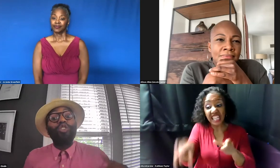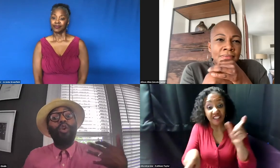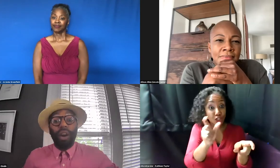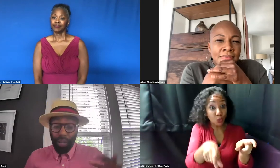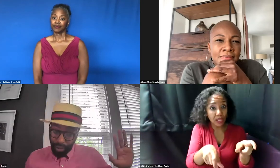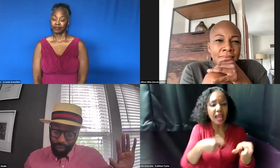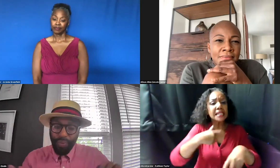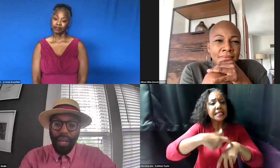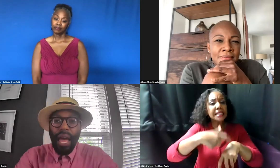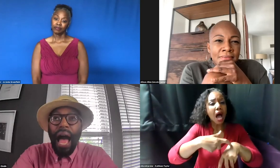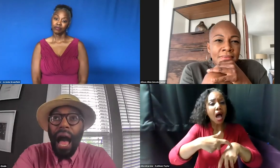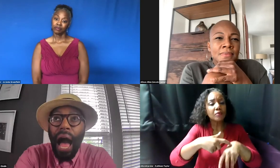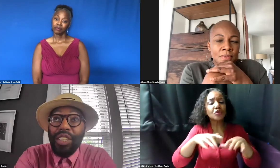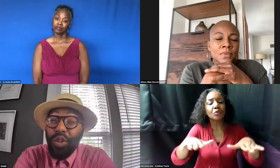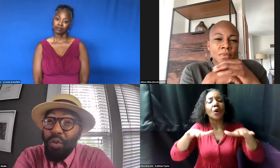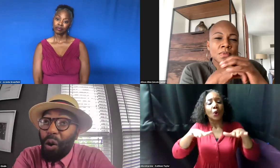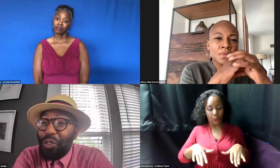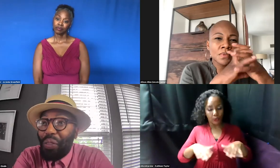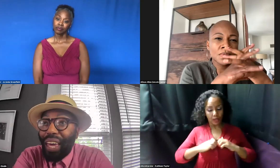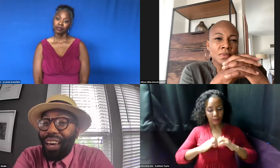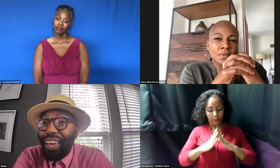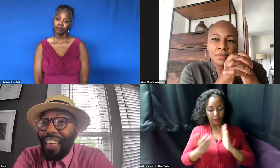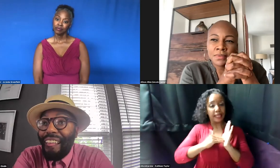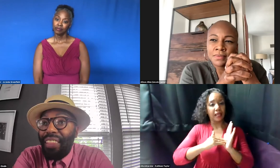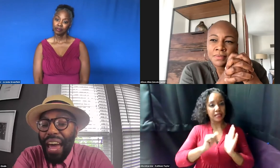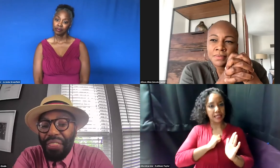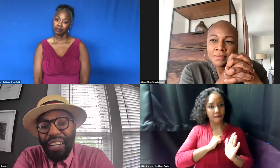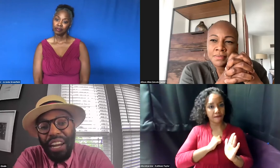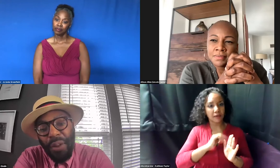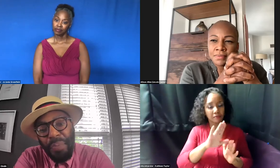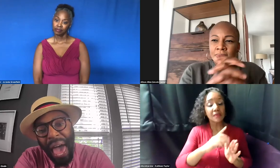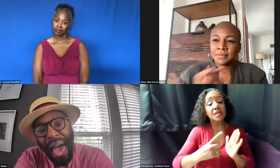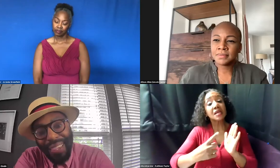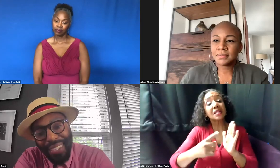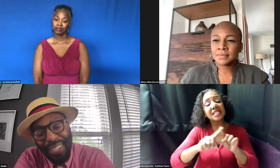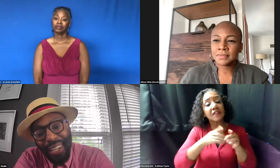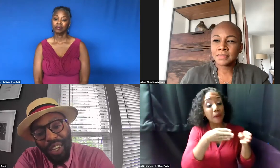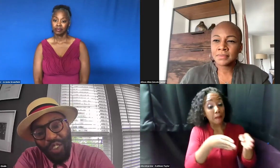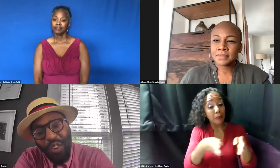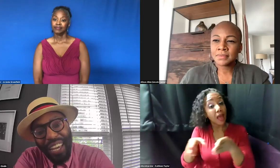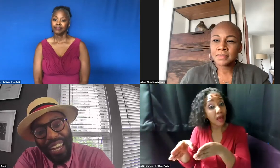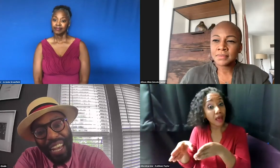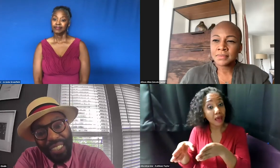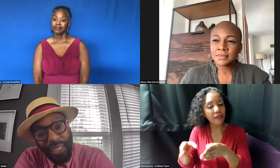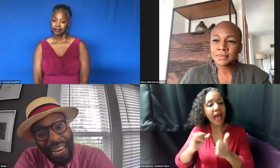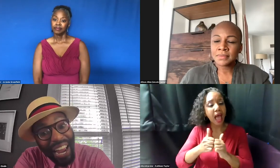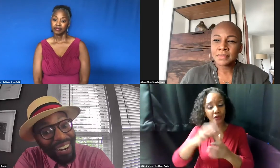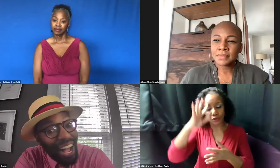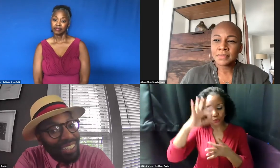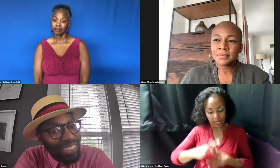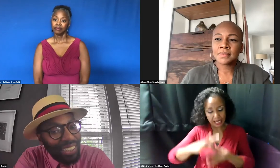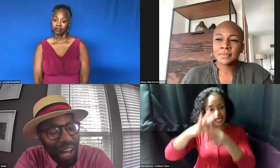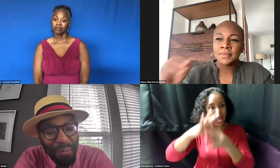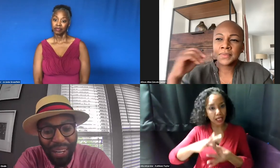and restore. I do also think that there are different paths to reconnection and